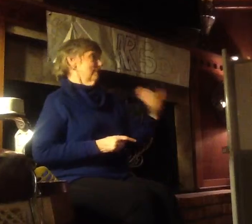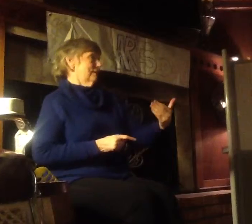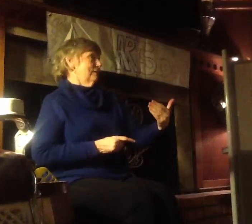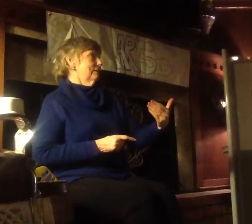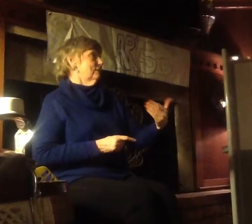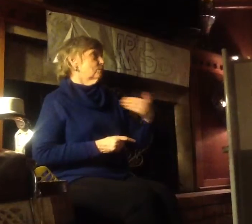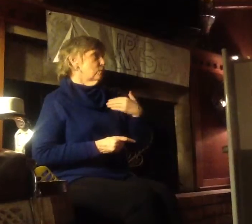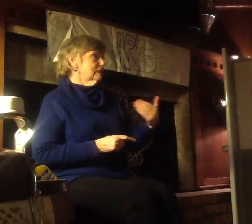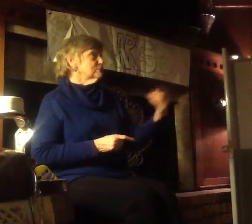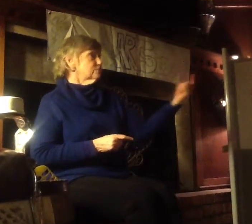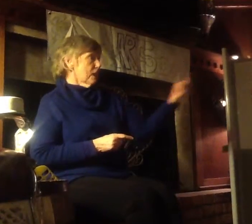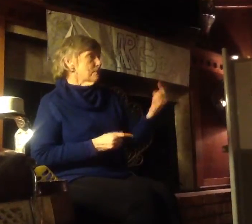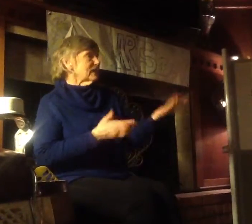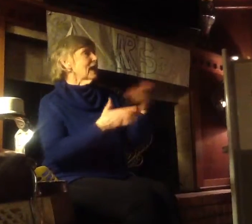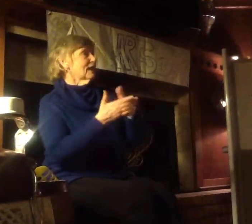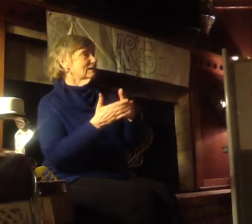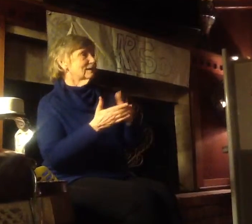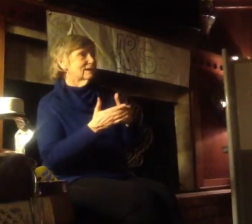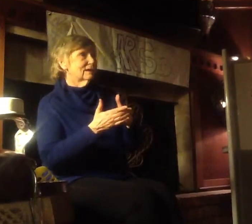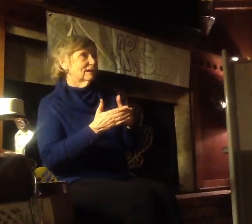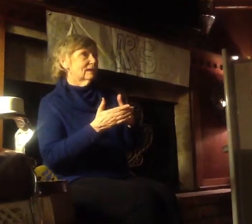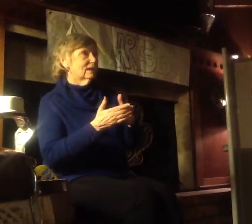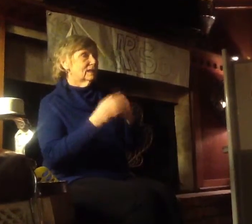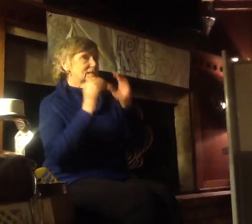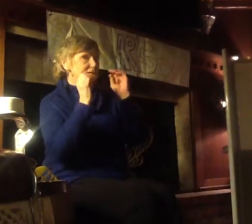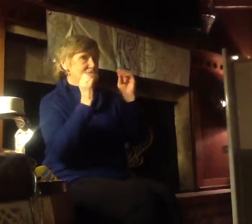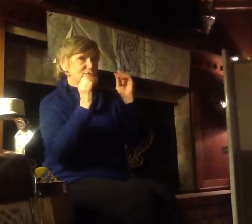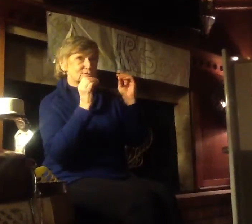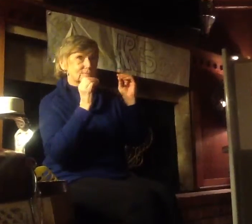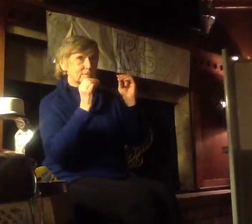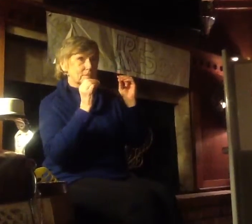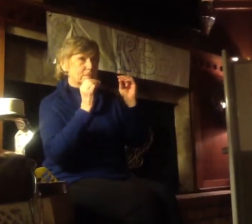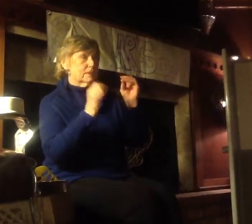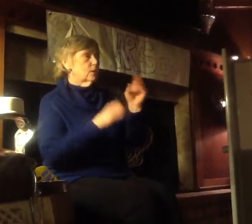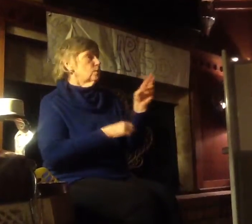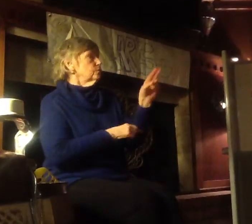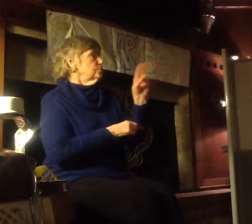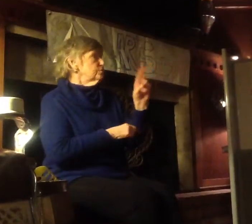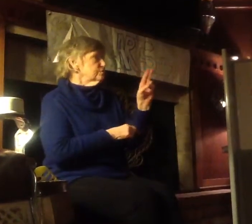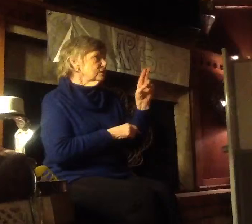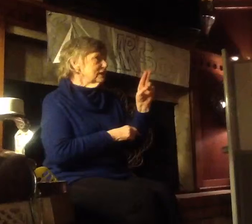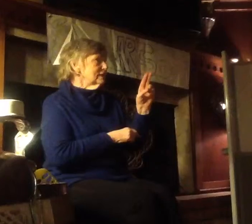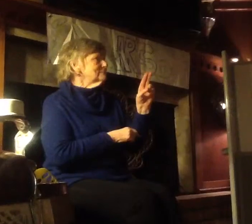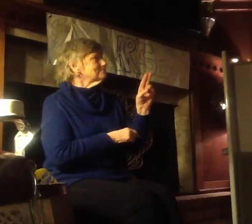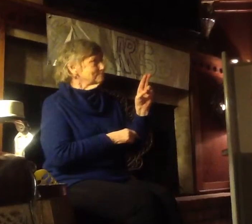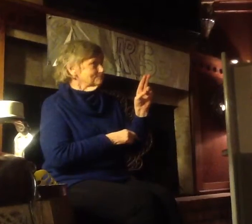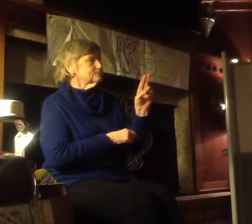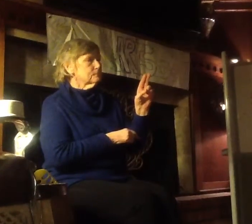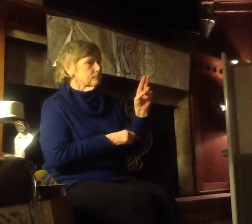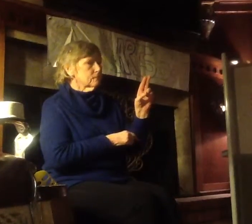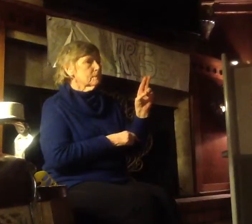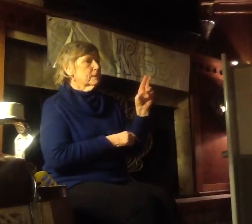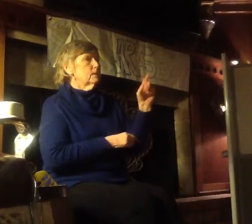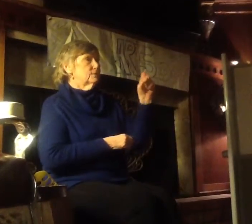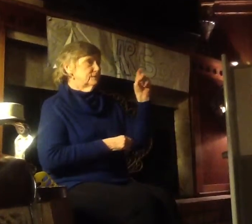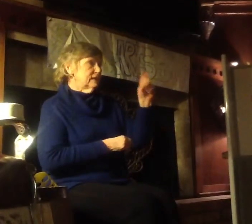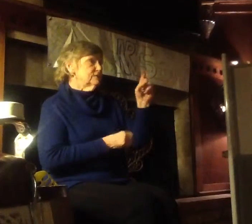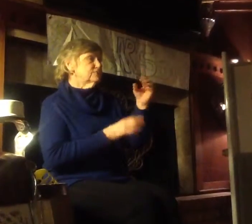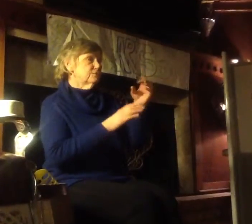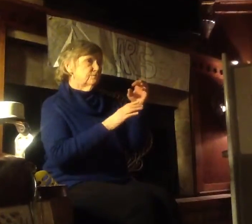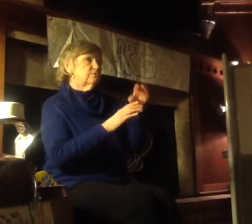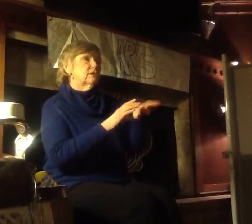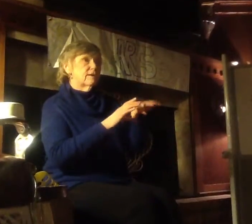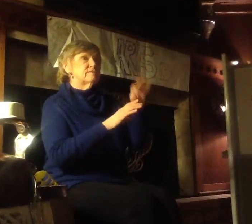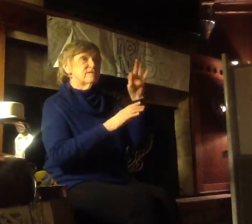willing to come again and teach. Usually, we